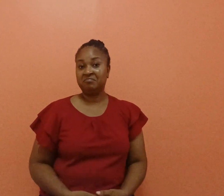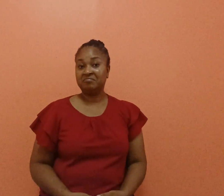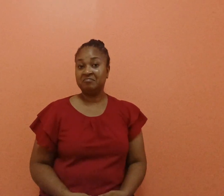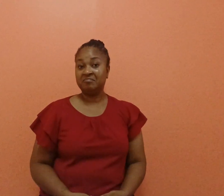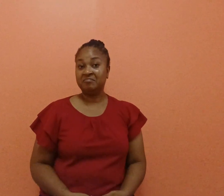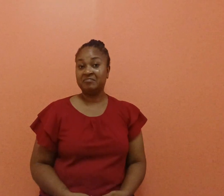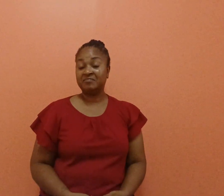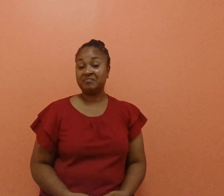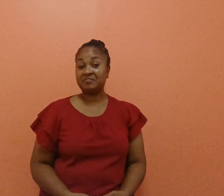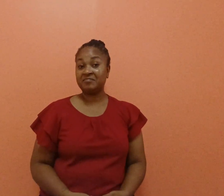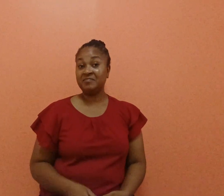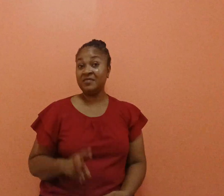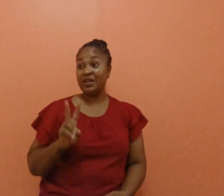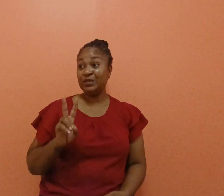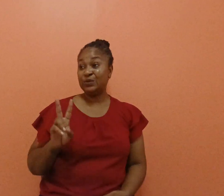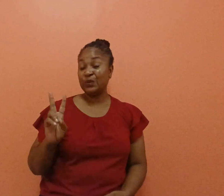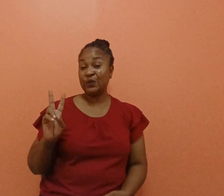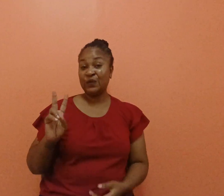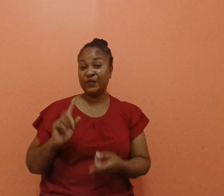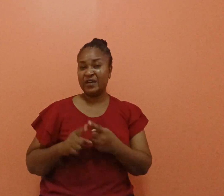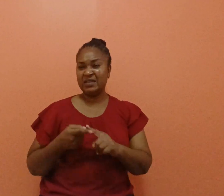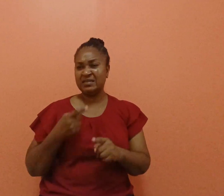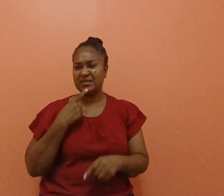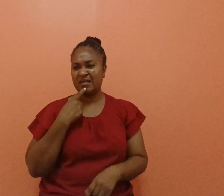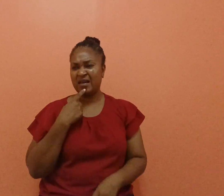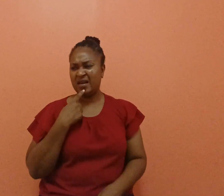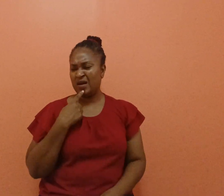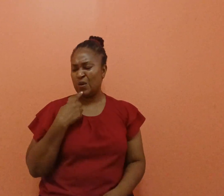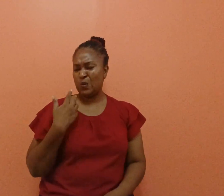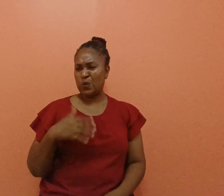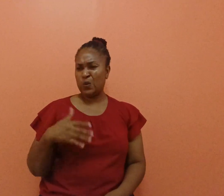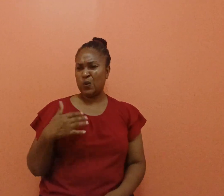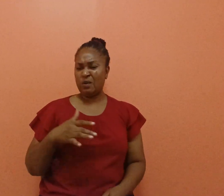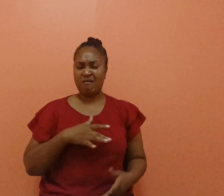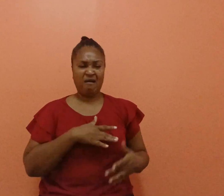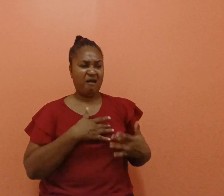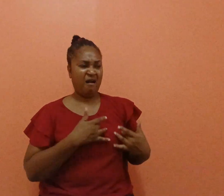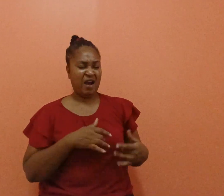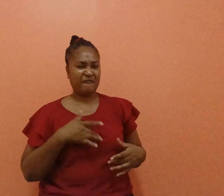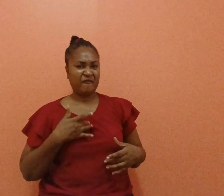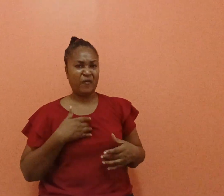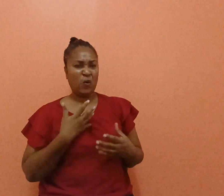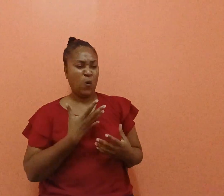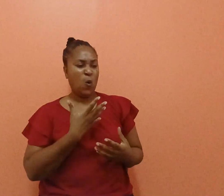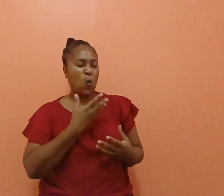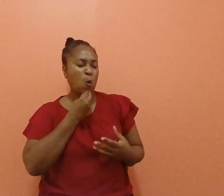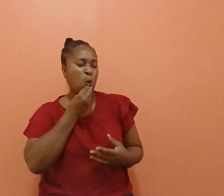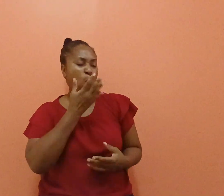They said, "Didn't our hearts feel warm when he talked with us on the road?"